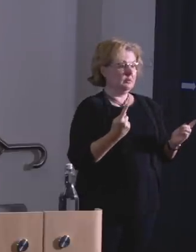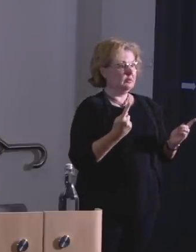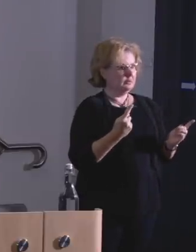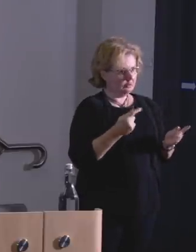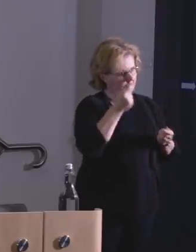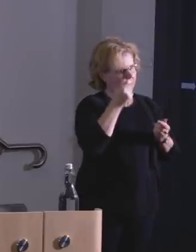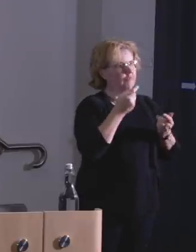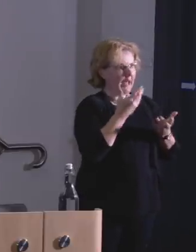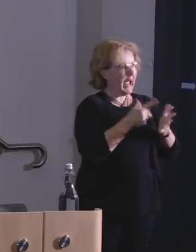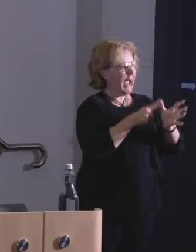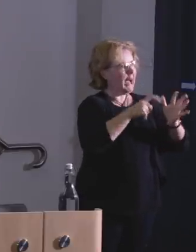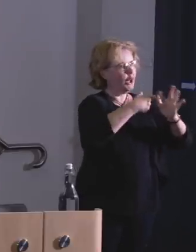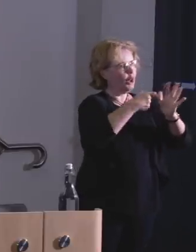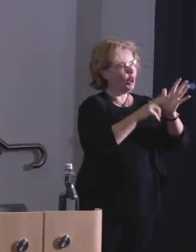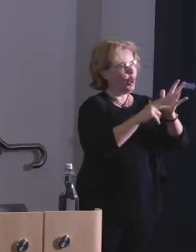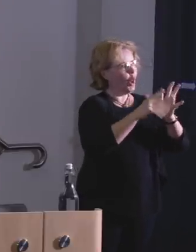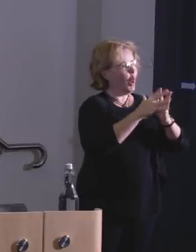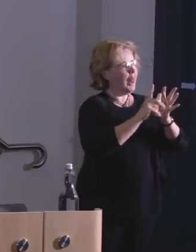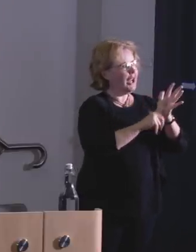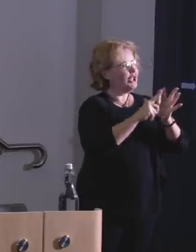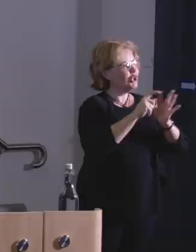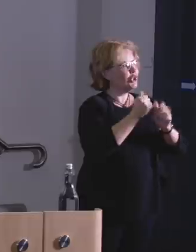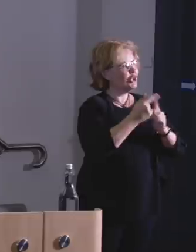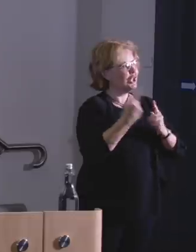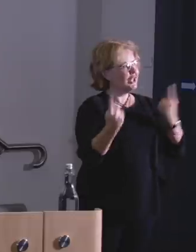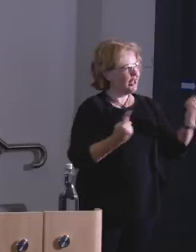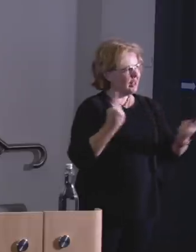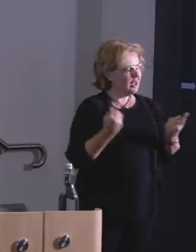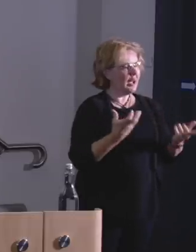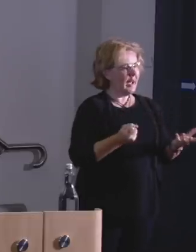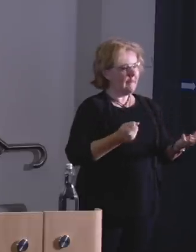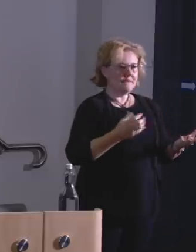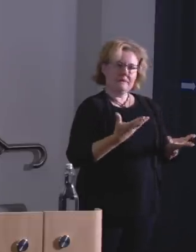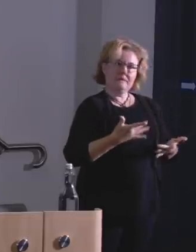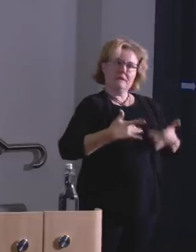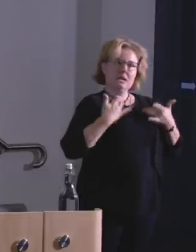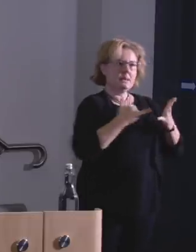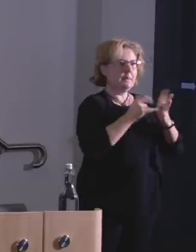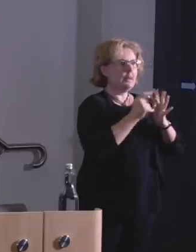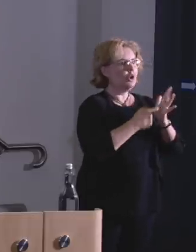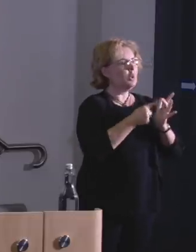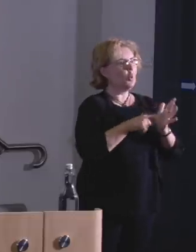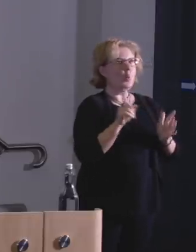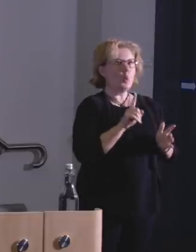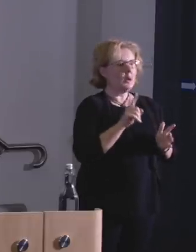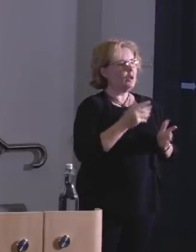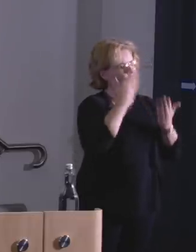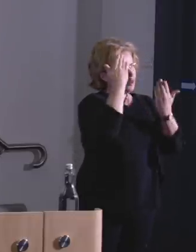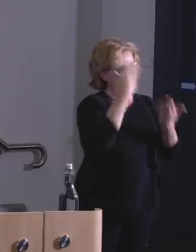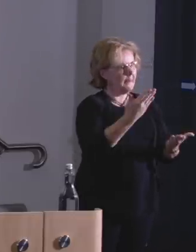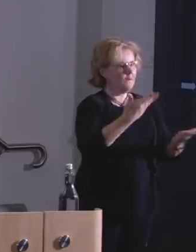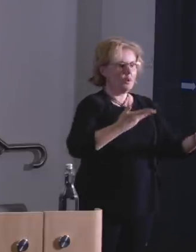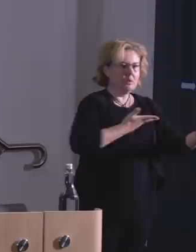acknowledgement of each other, and to have a spirit of respectful interaction.